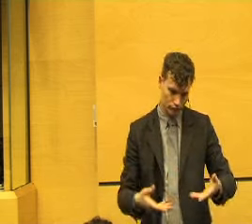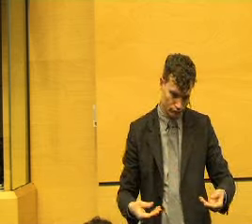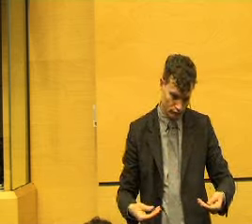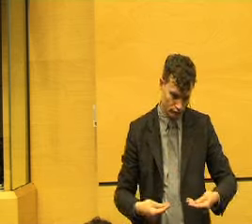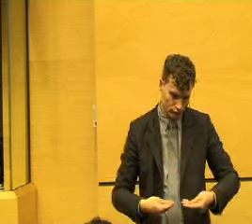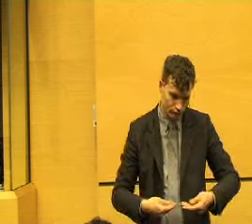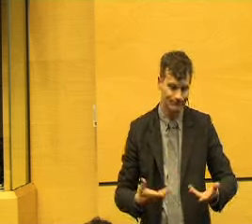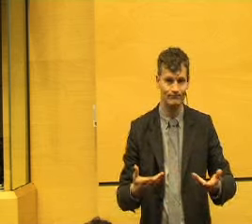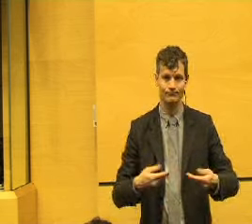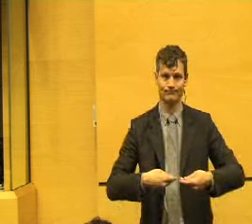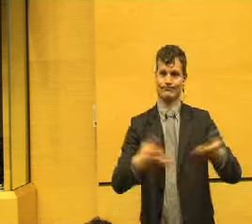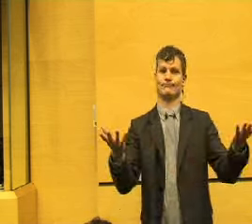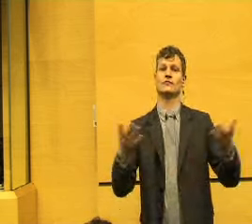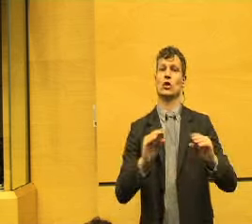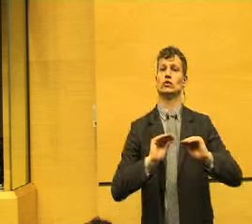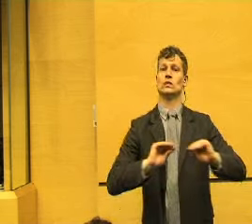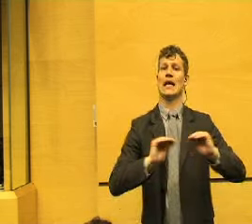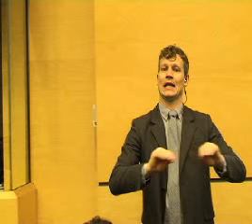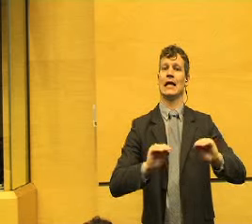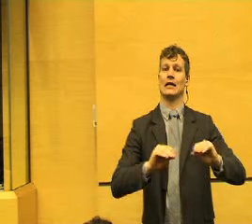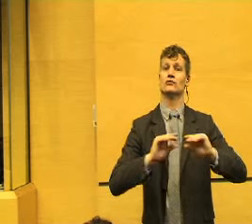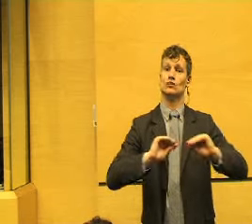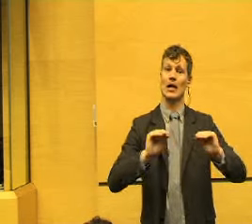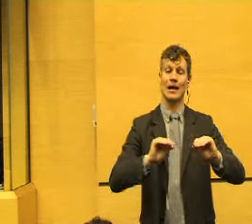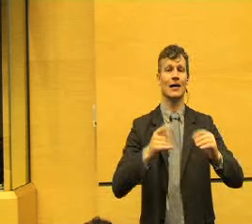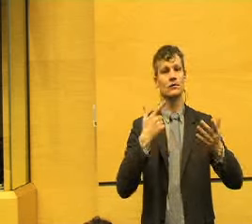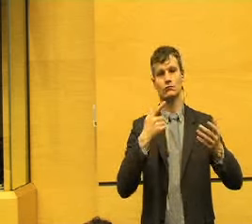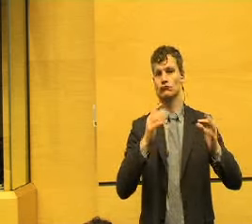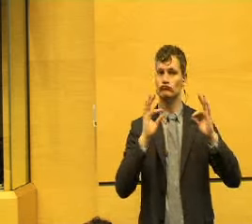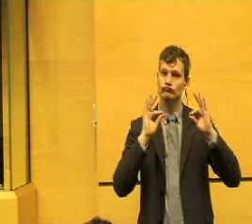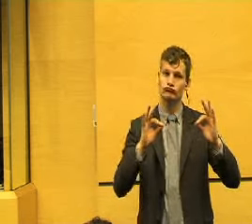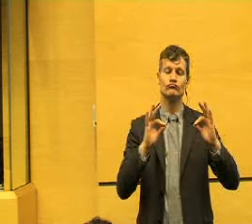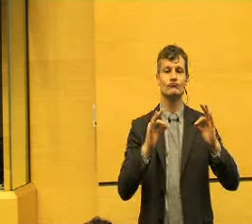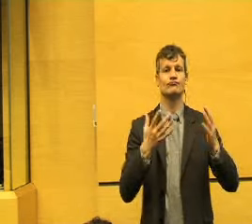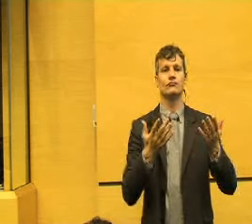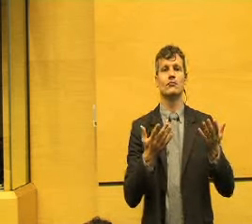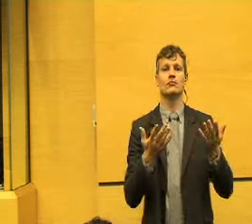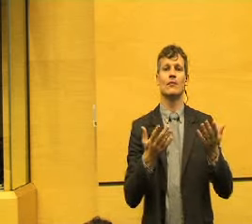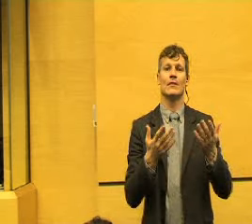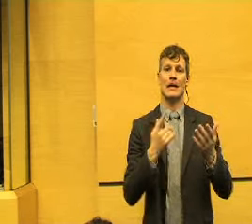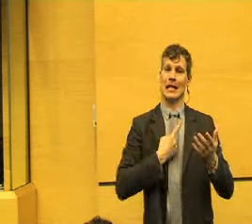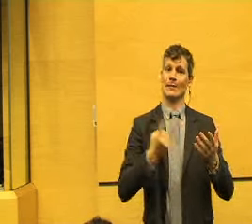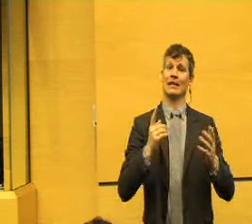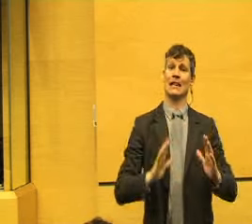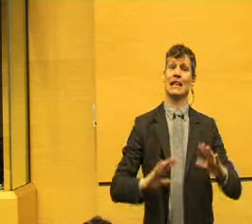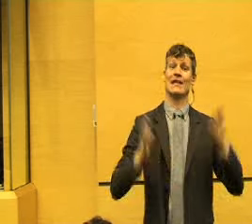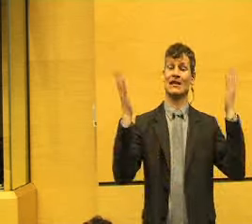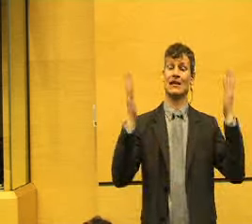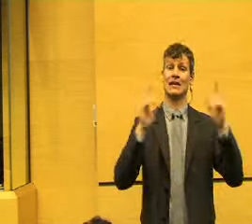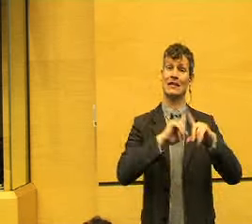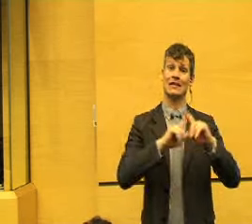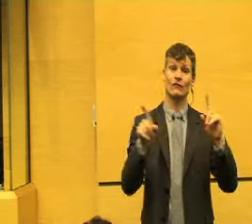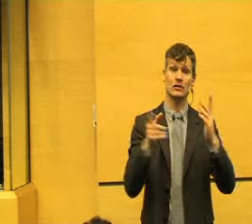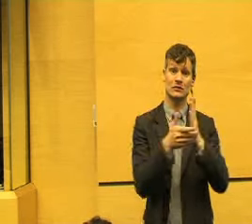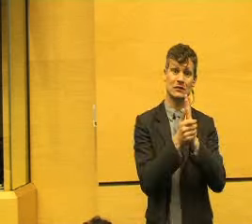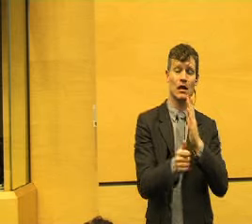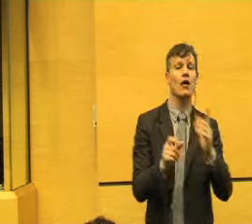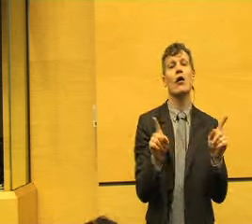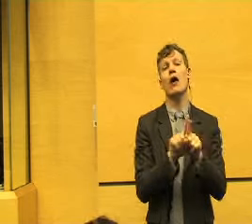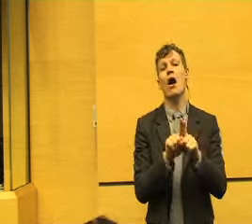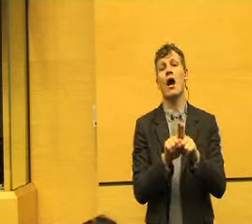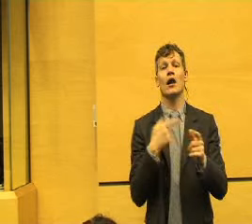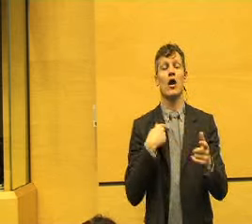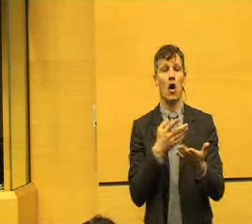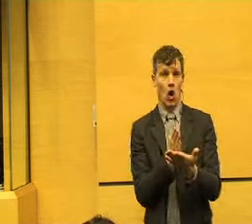for independent living, such as orientation and mobility training for the visually impaired,